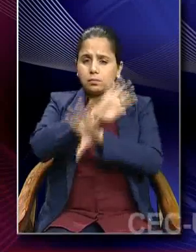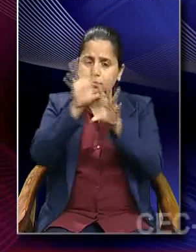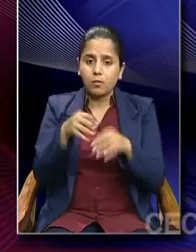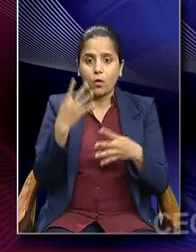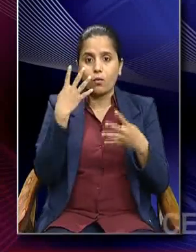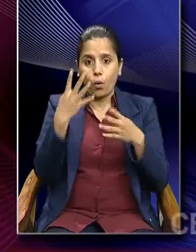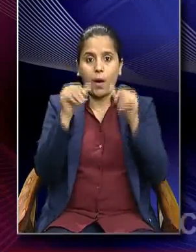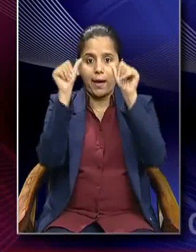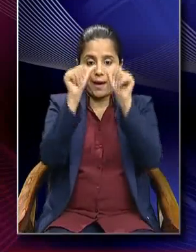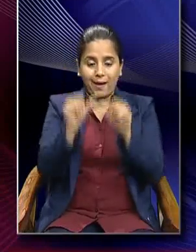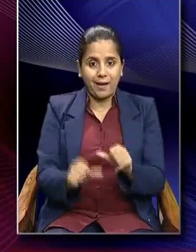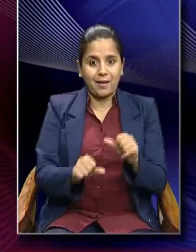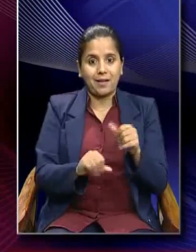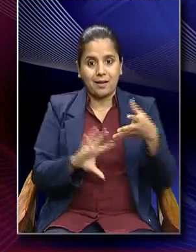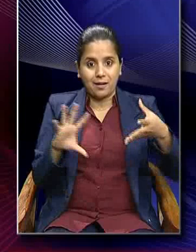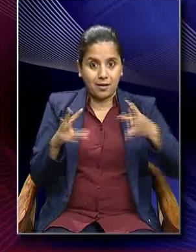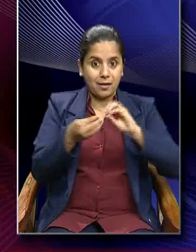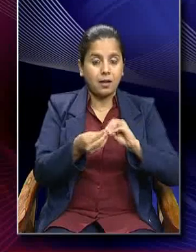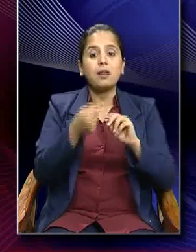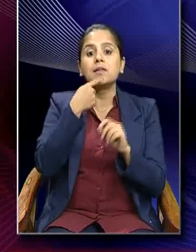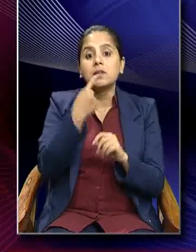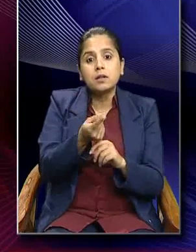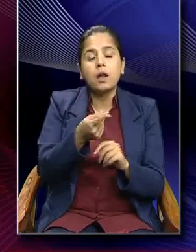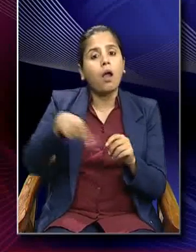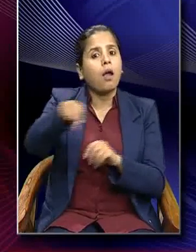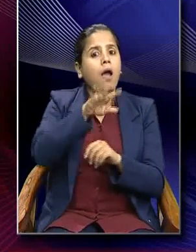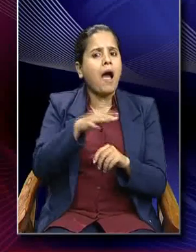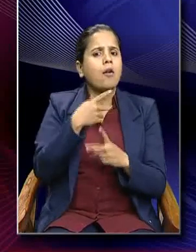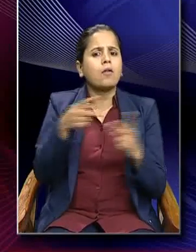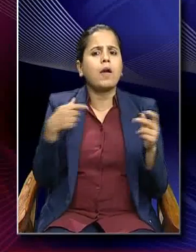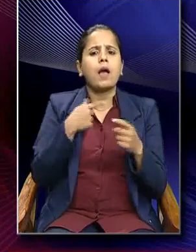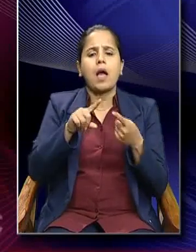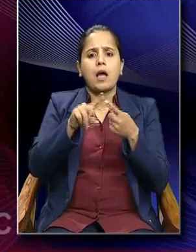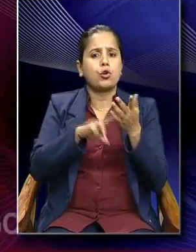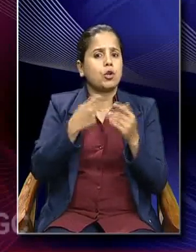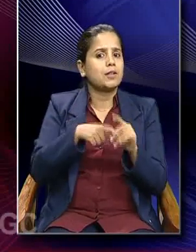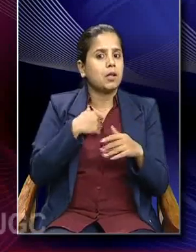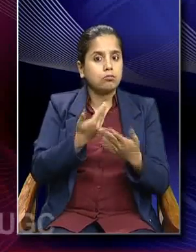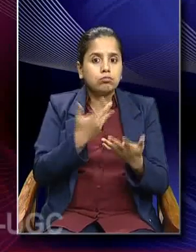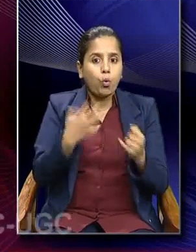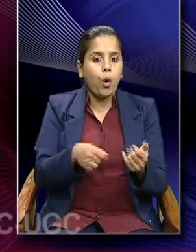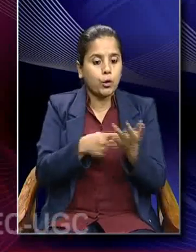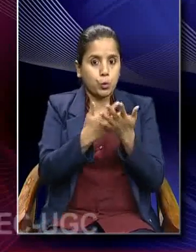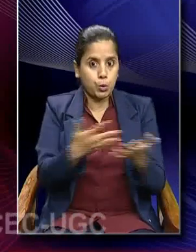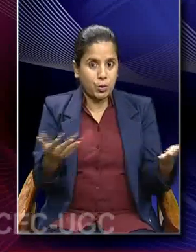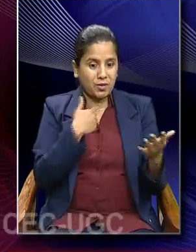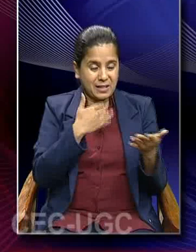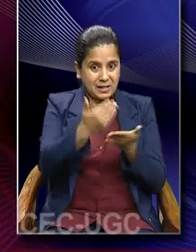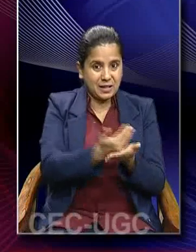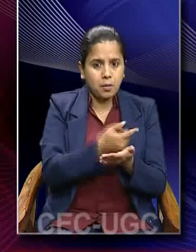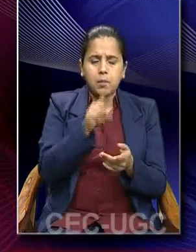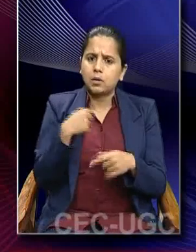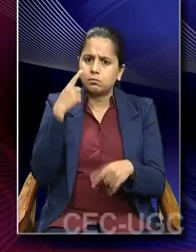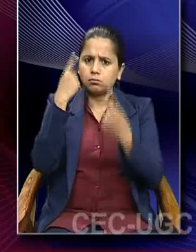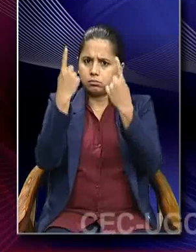dimensions of energy aspects, energy security aspect, we need to evaluate whether